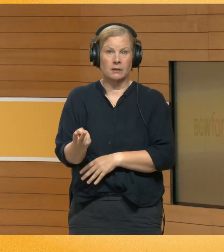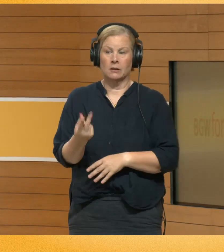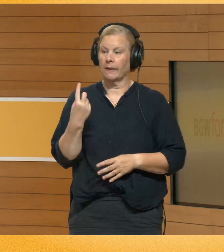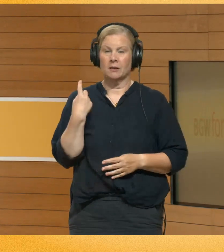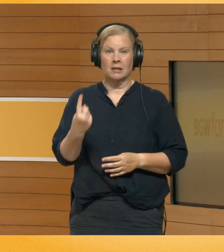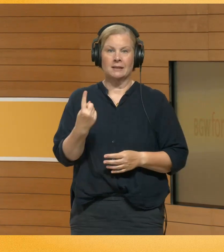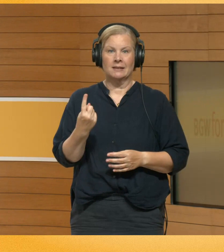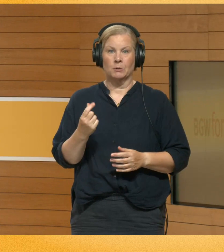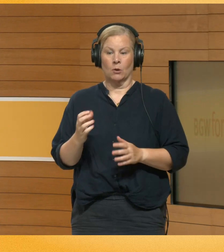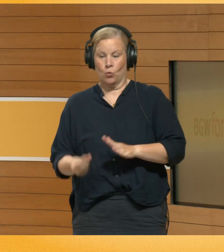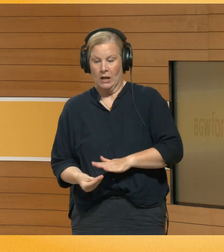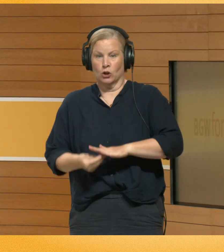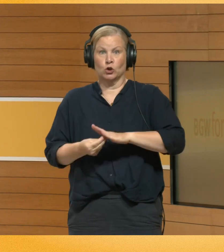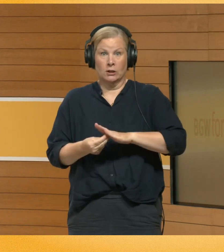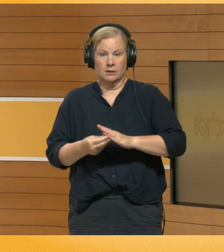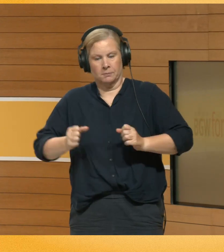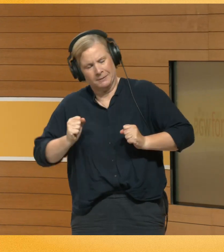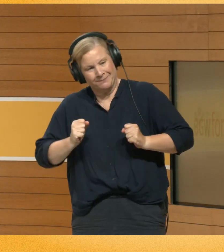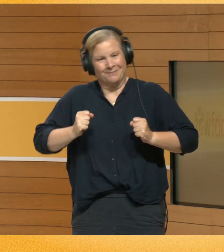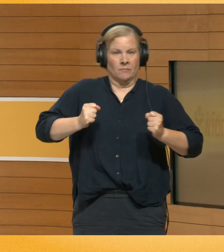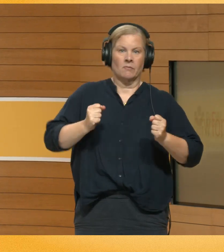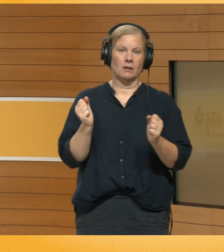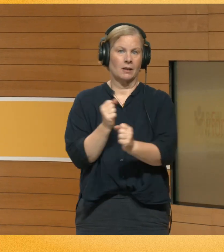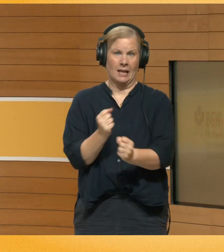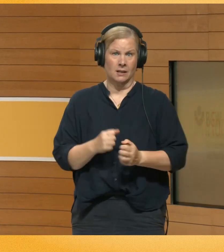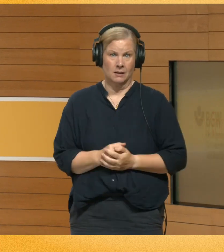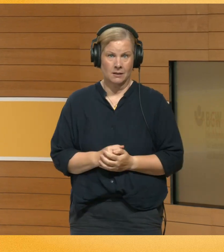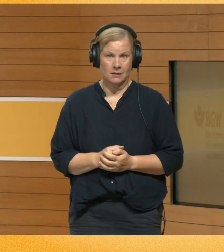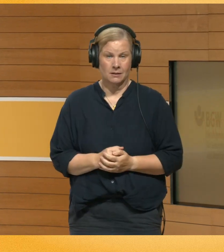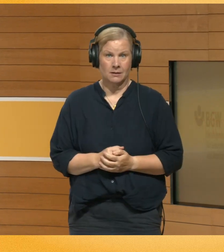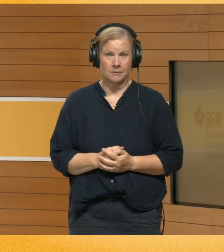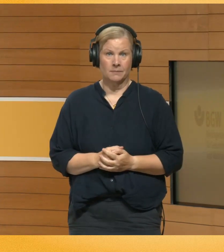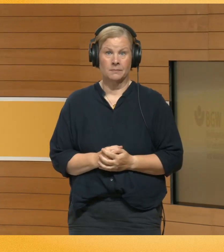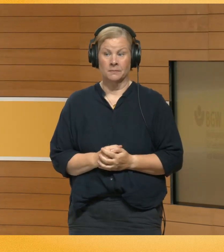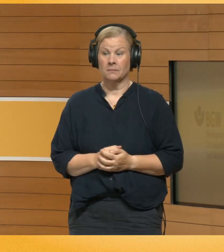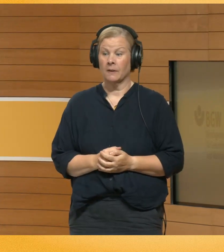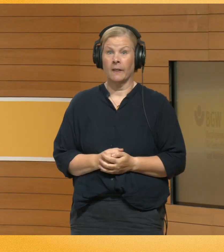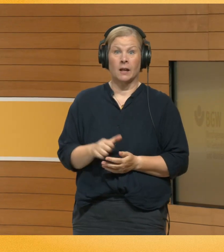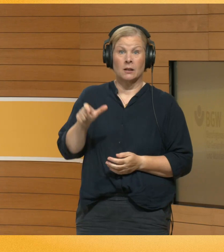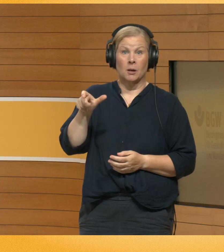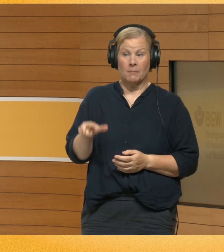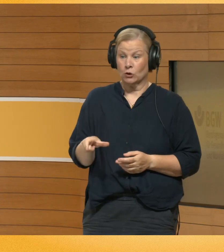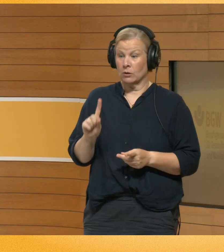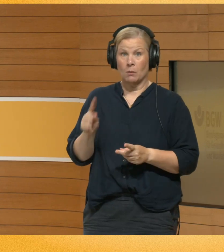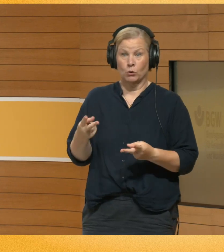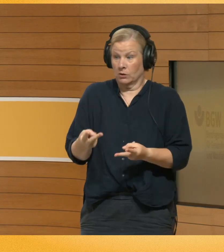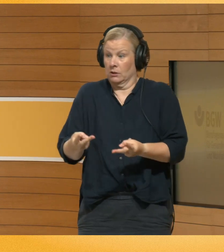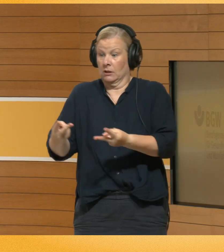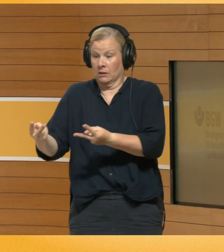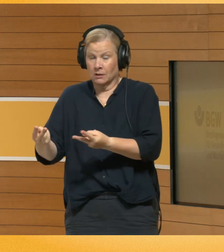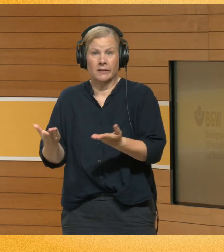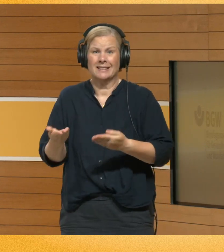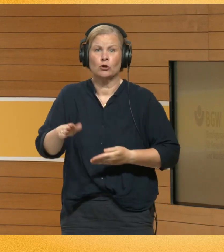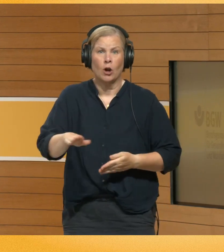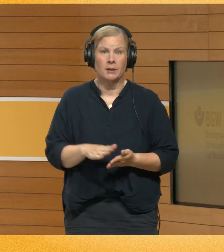psychosocial impact with the fact that the person is not alive. And also there is the other